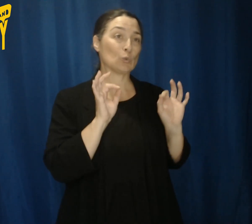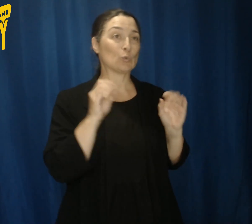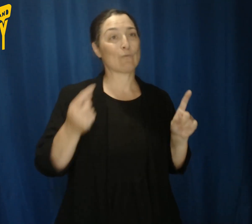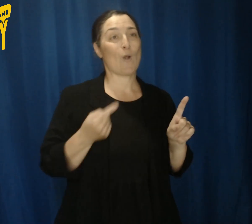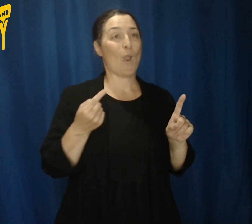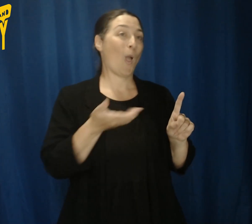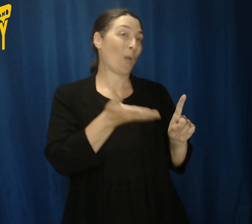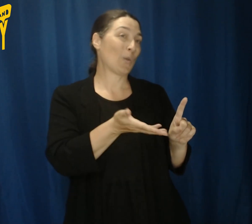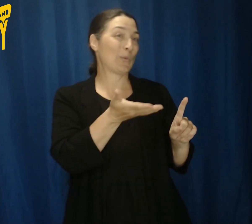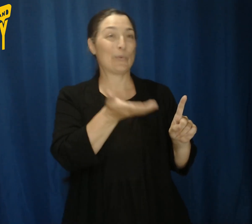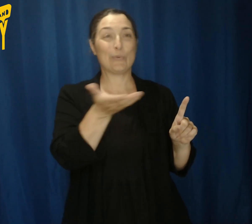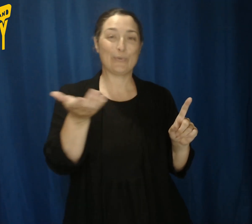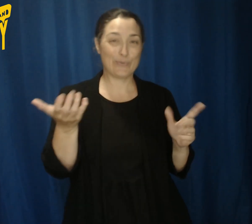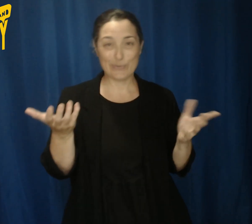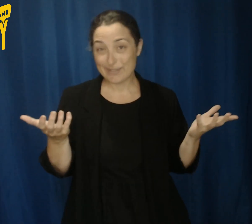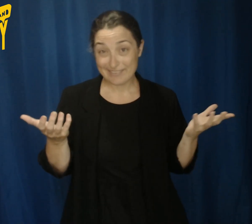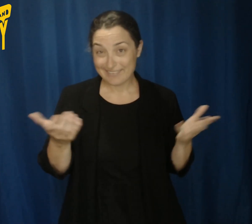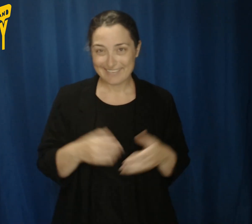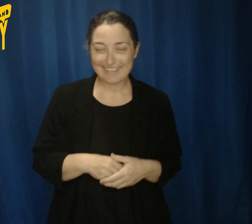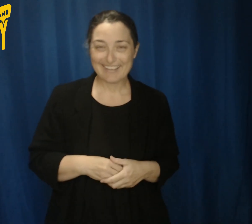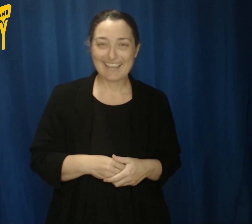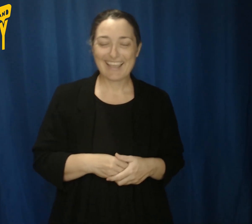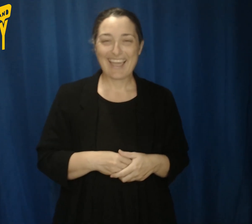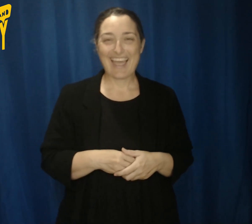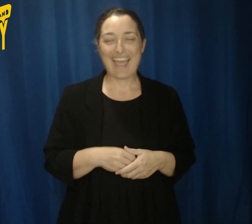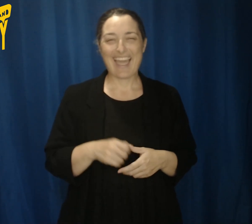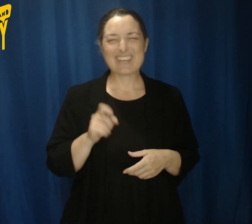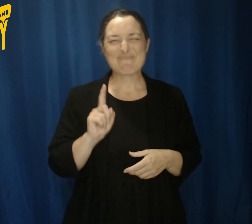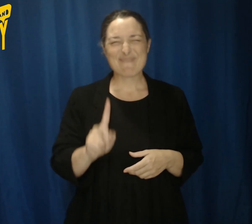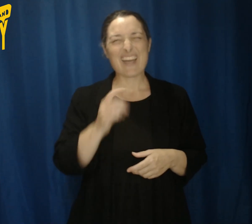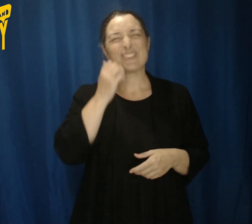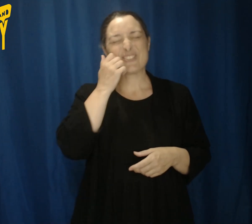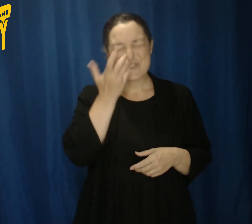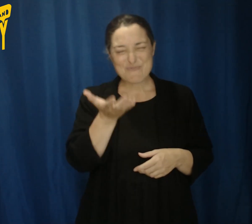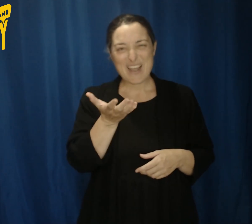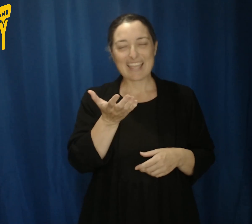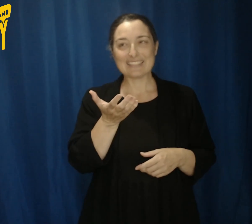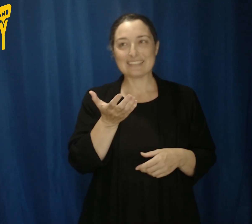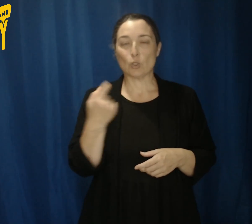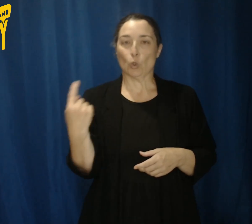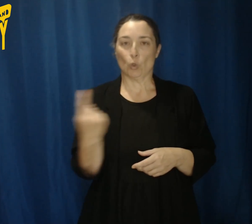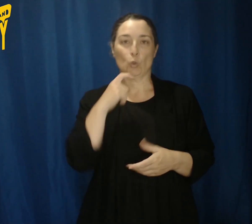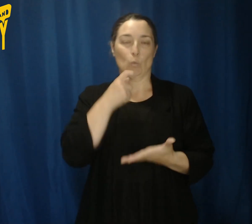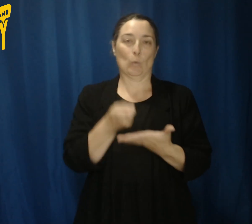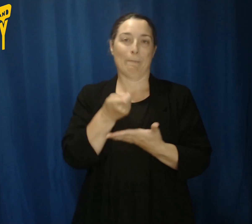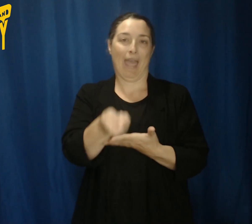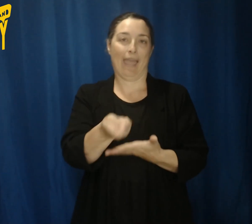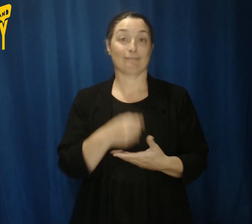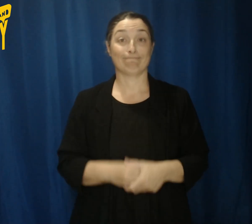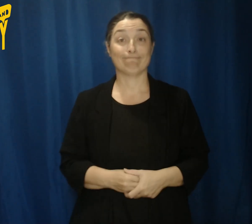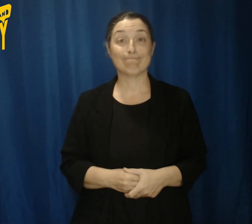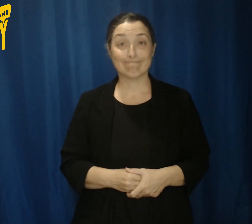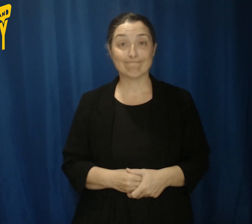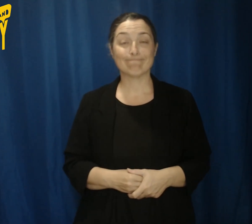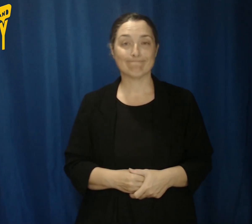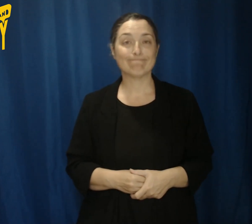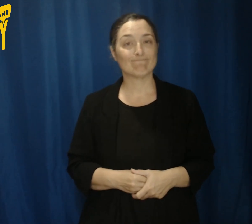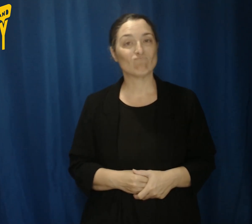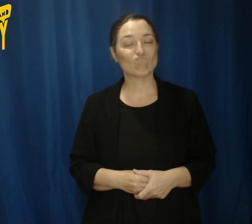pursue certain, creative explorations. But it's always come down to who would pay for this? Where would this go?